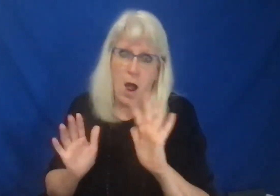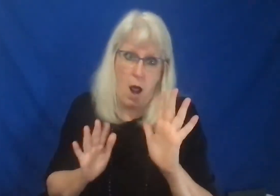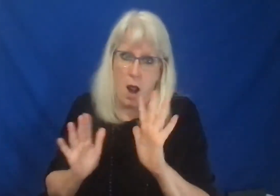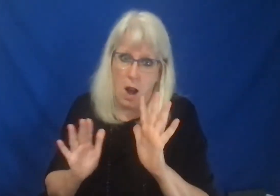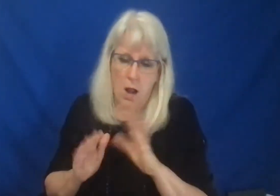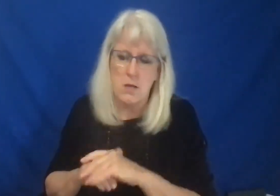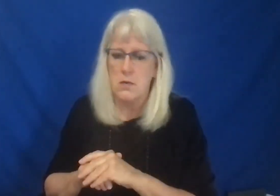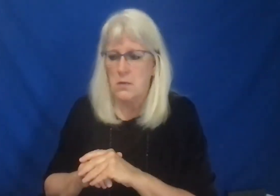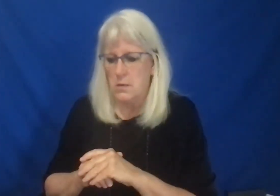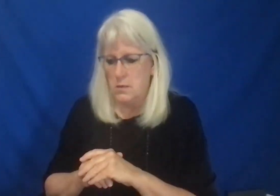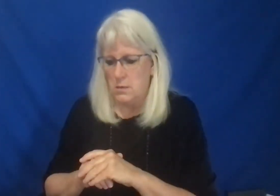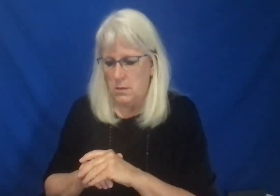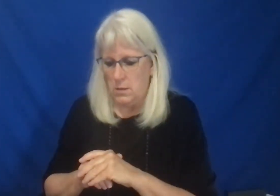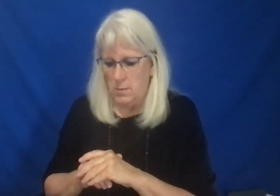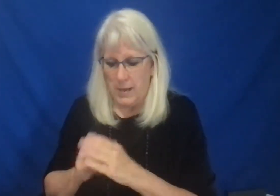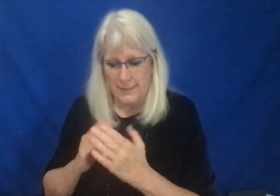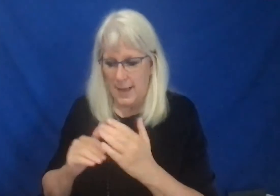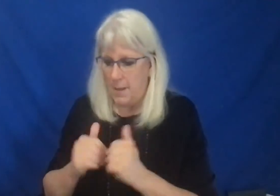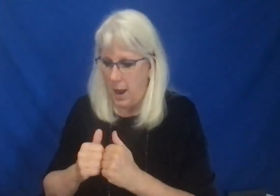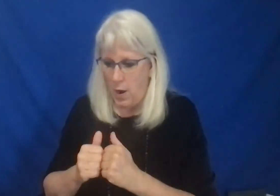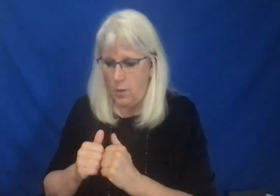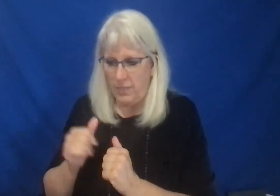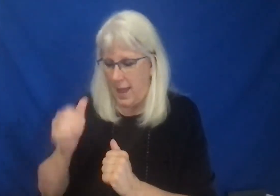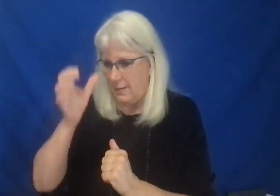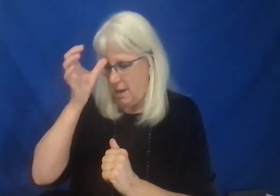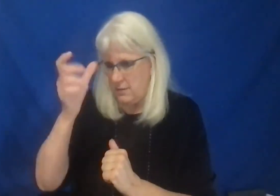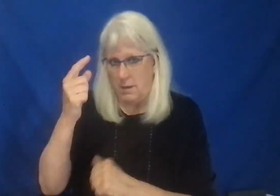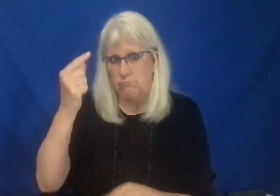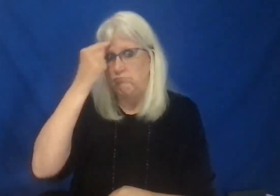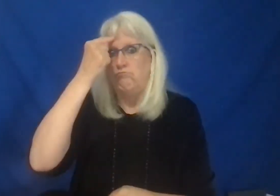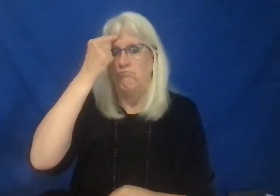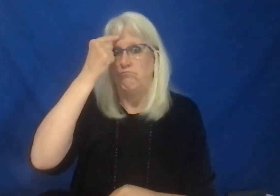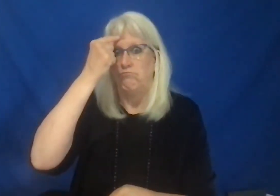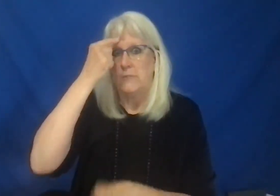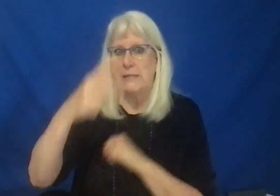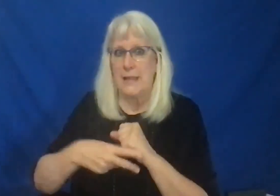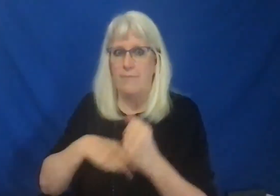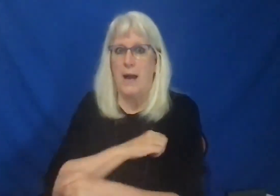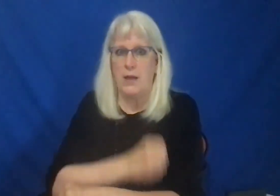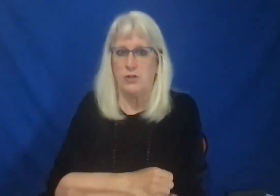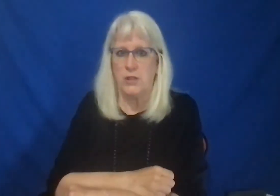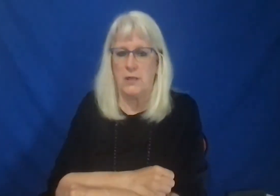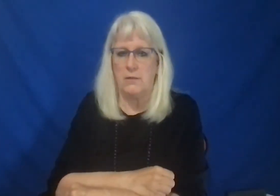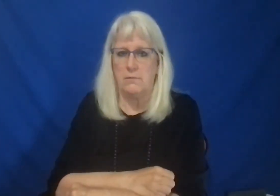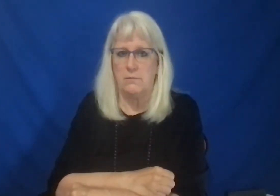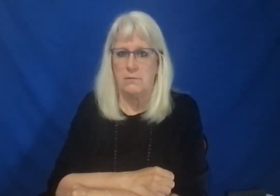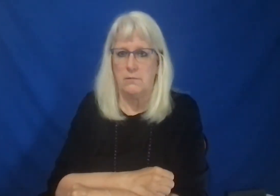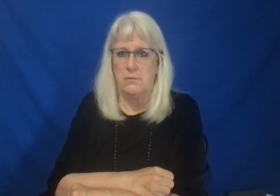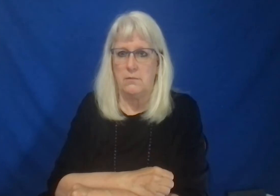all I know is that somehow or another, this concept came into play, and somehow having the reserve to hold my bones together when I